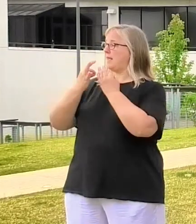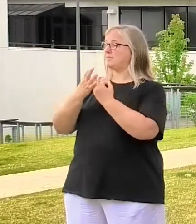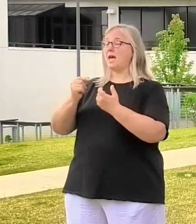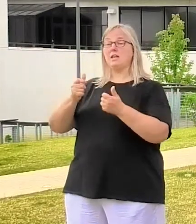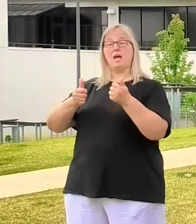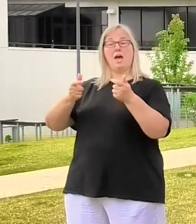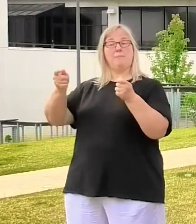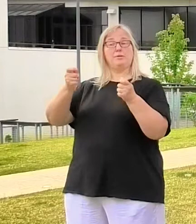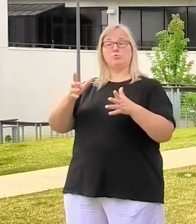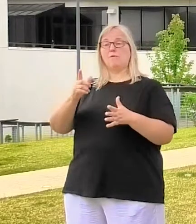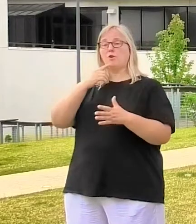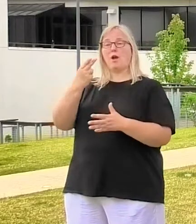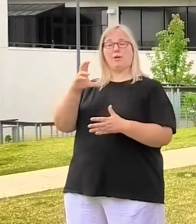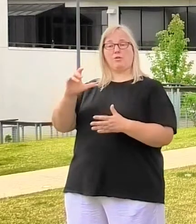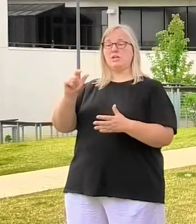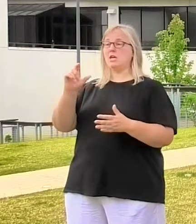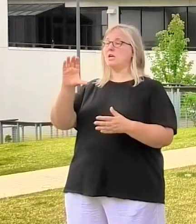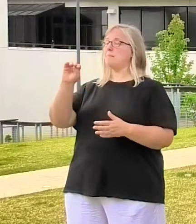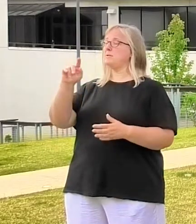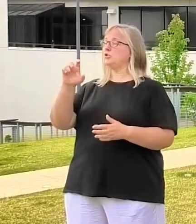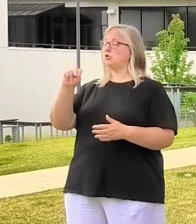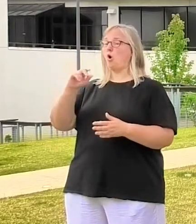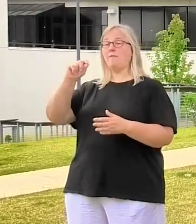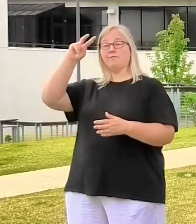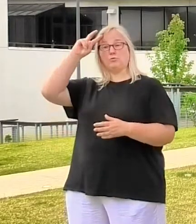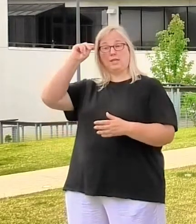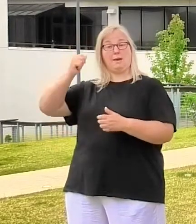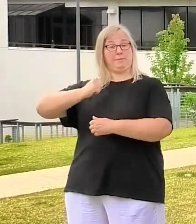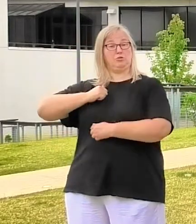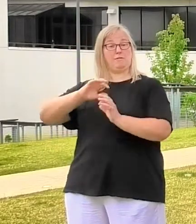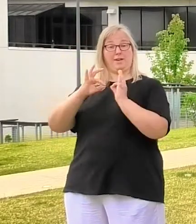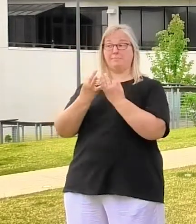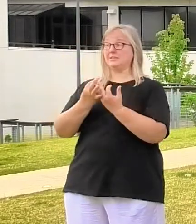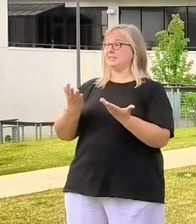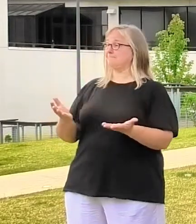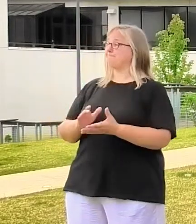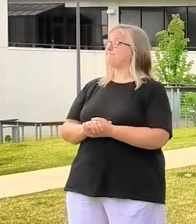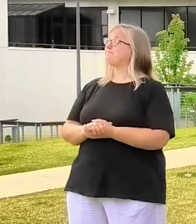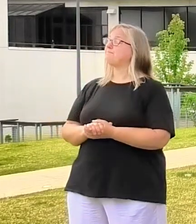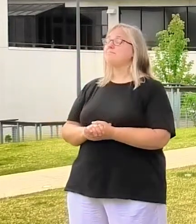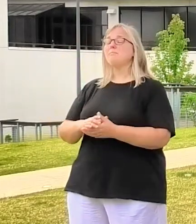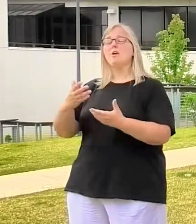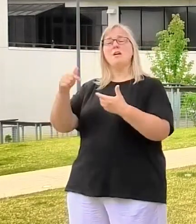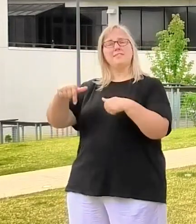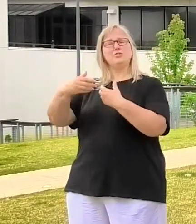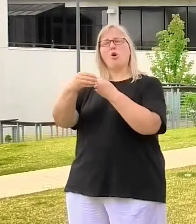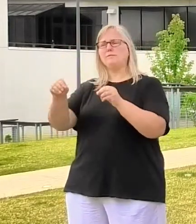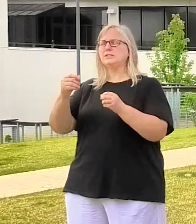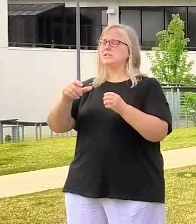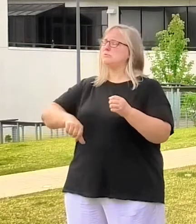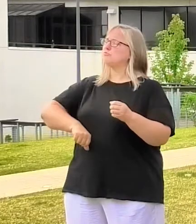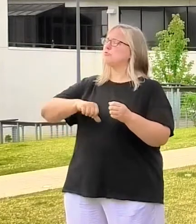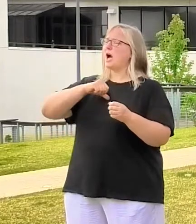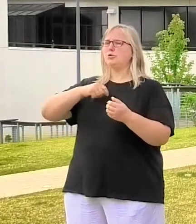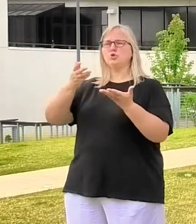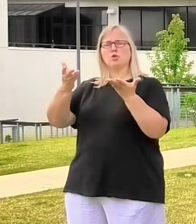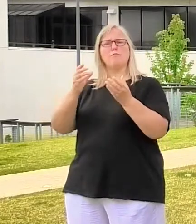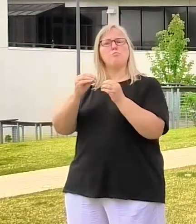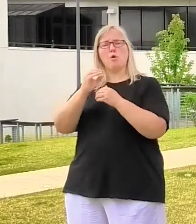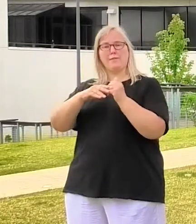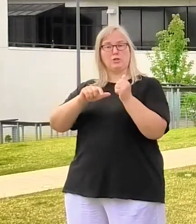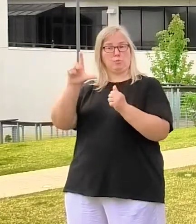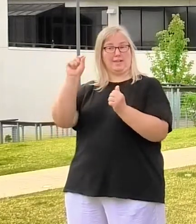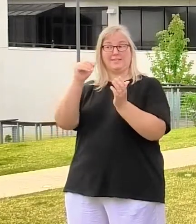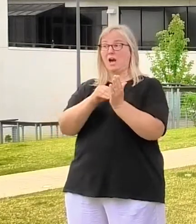administrator for the Howard County Commission on Veterans and Military Families. The office is proud to serve the more than 20,000